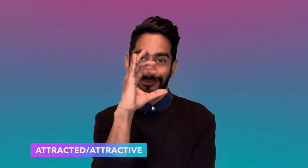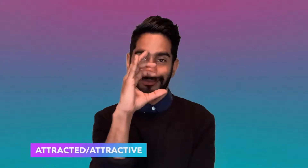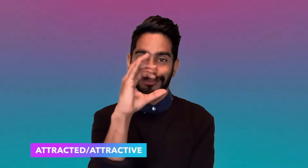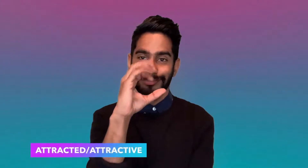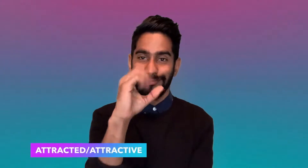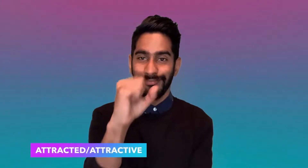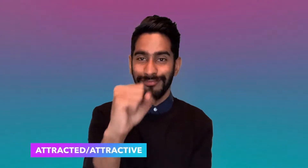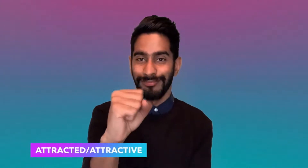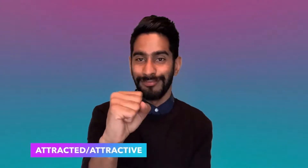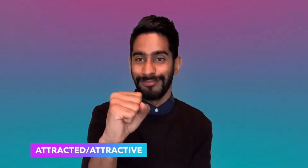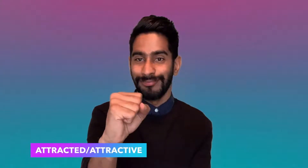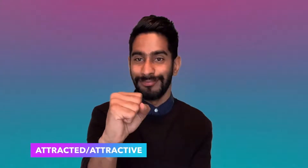Attractive.